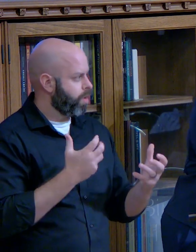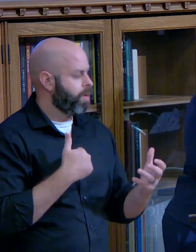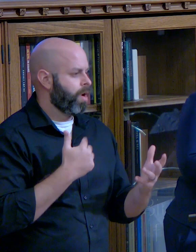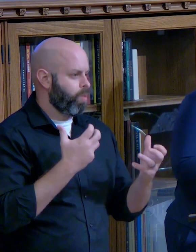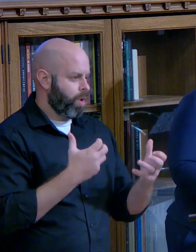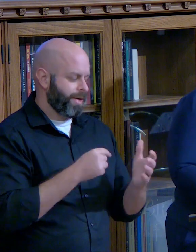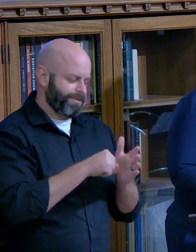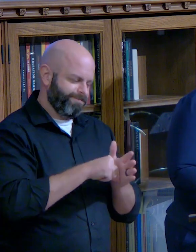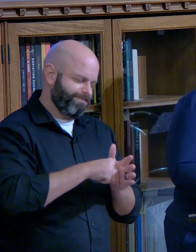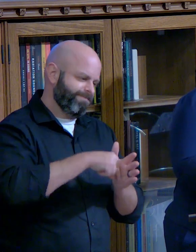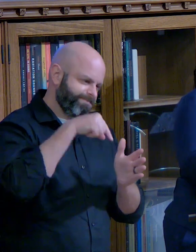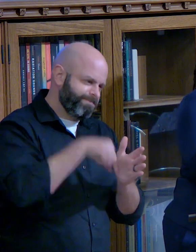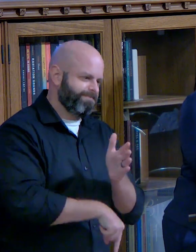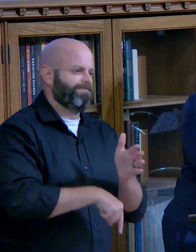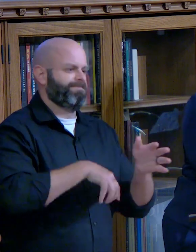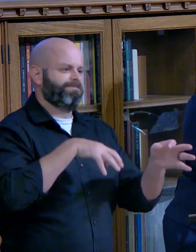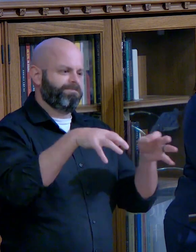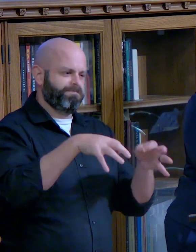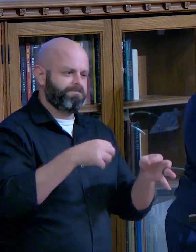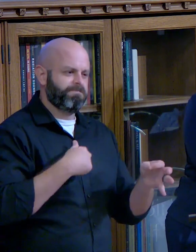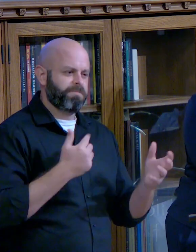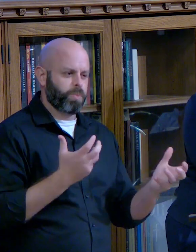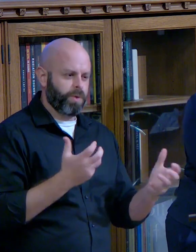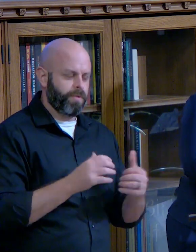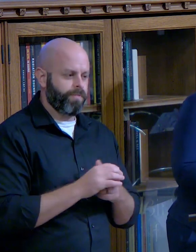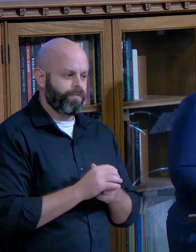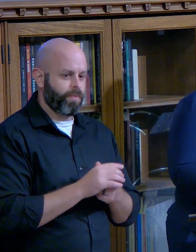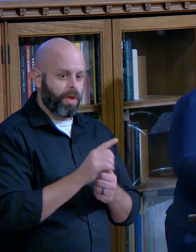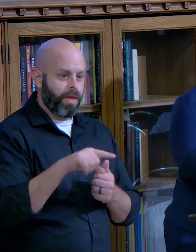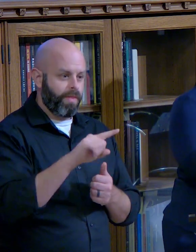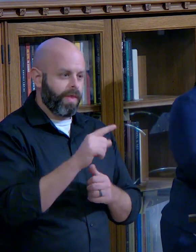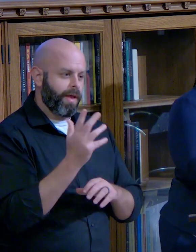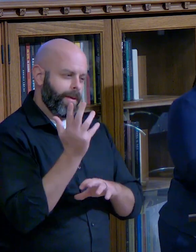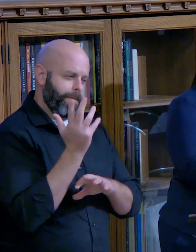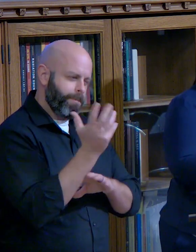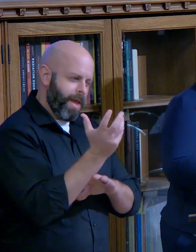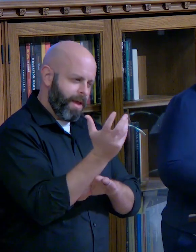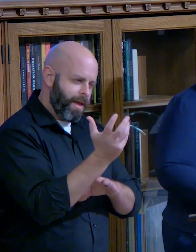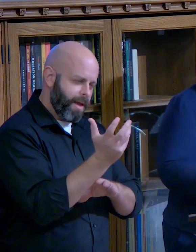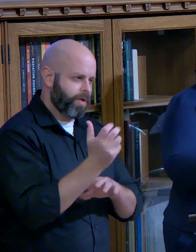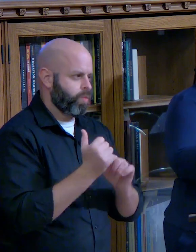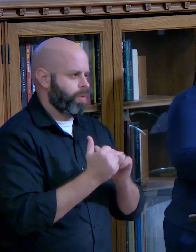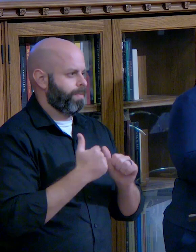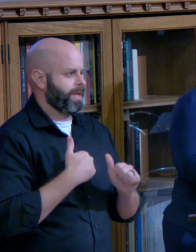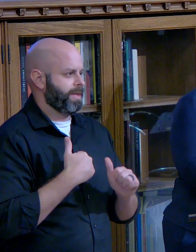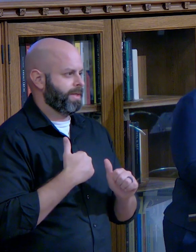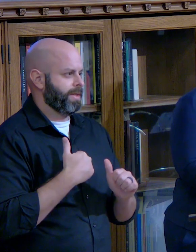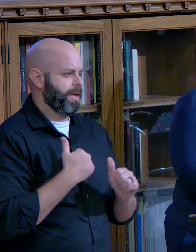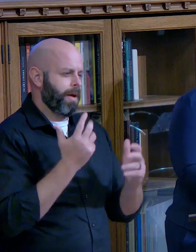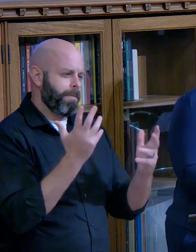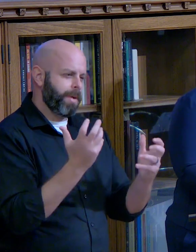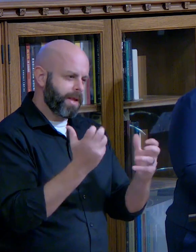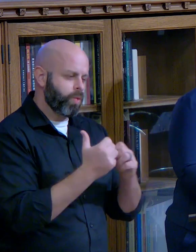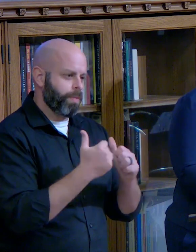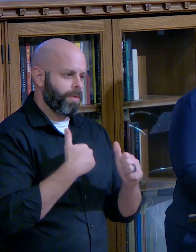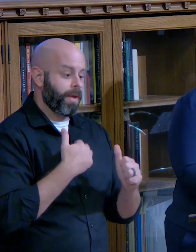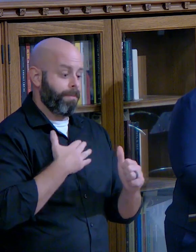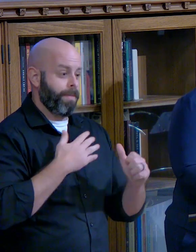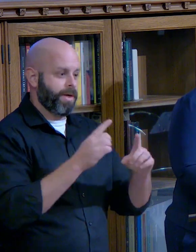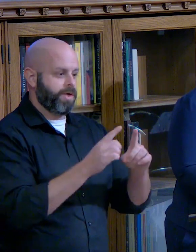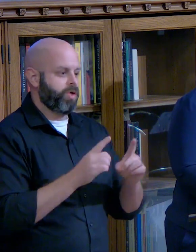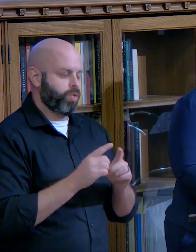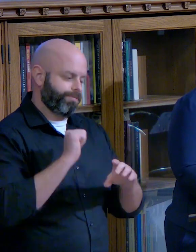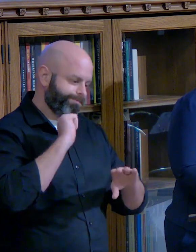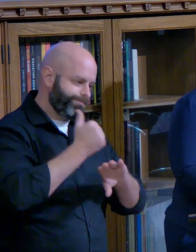in depth and They begged they pleaded and my district created an